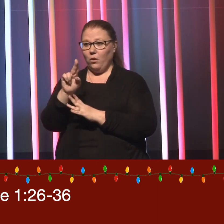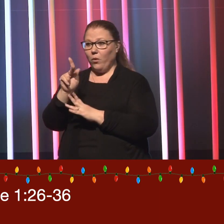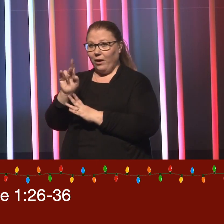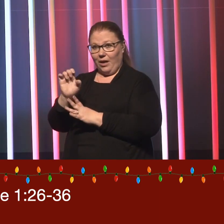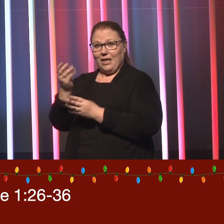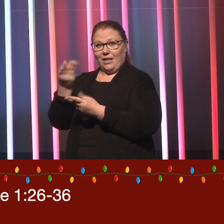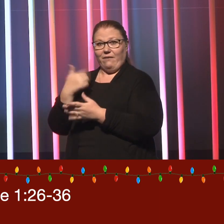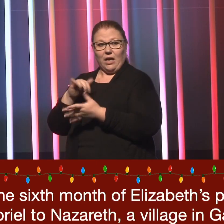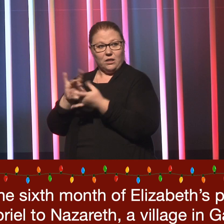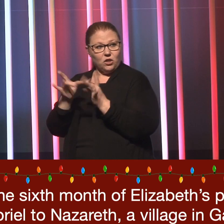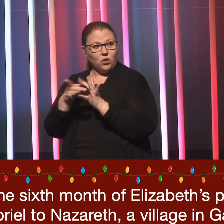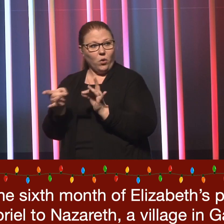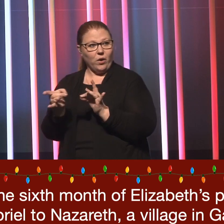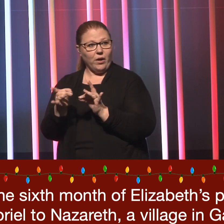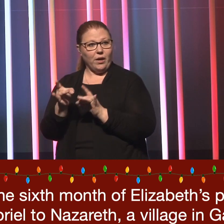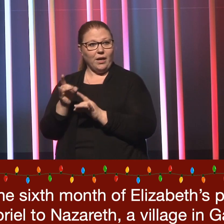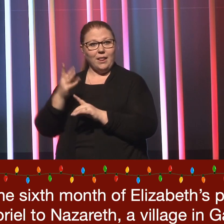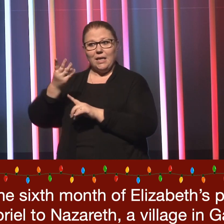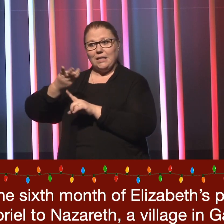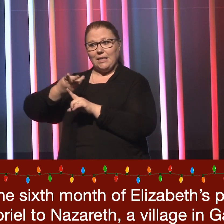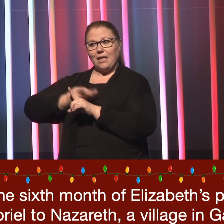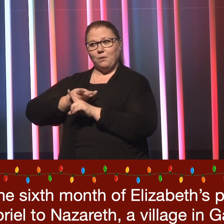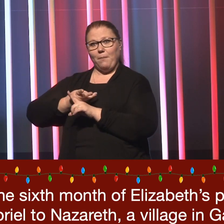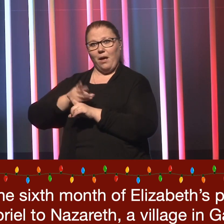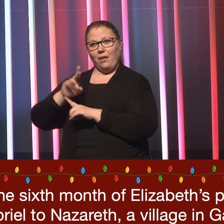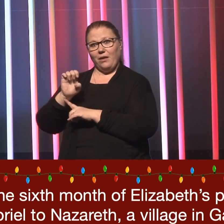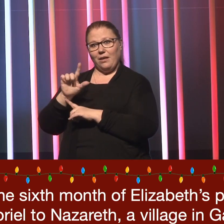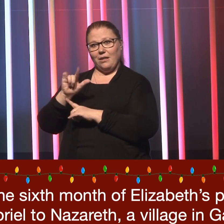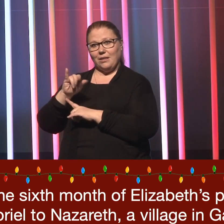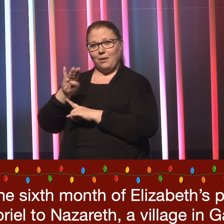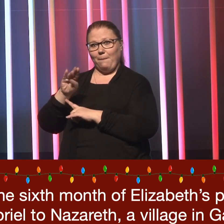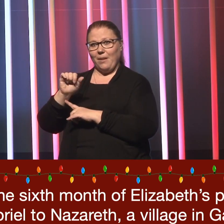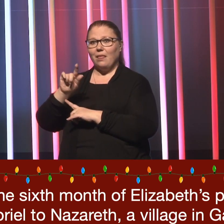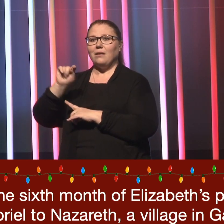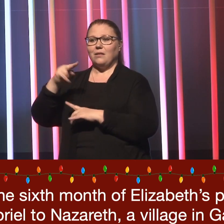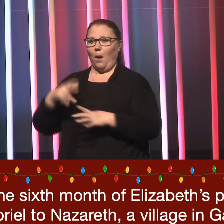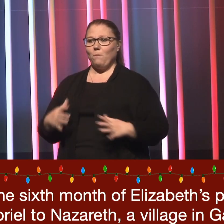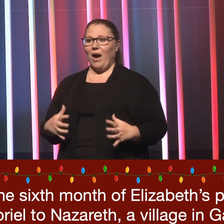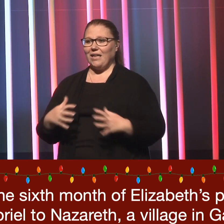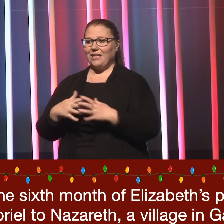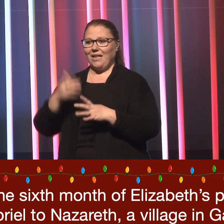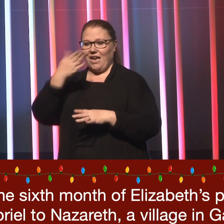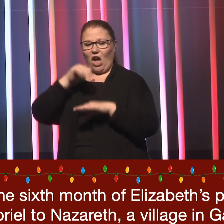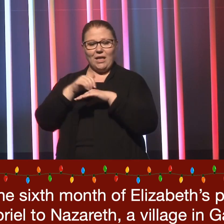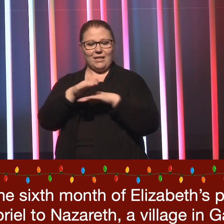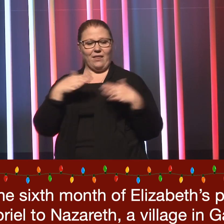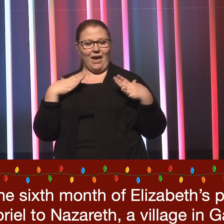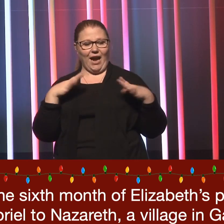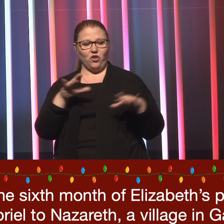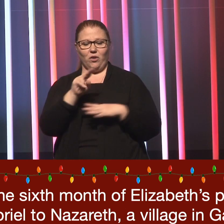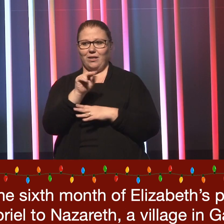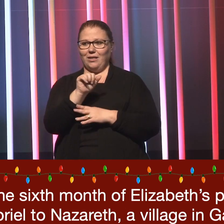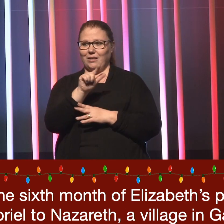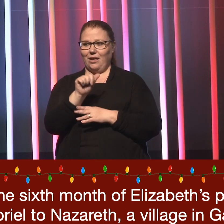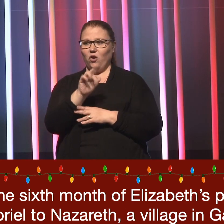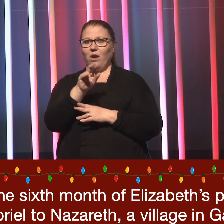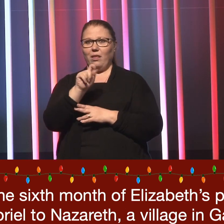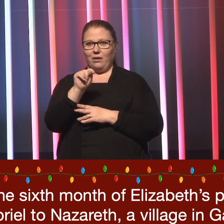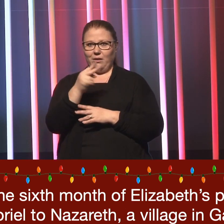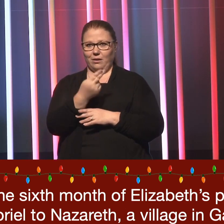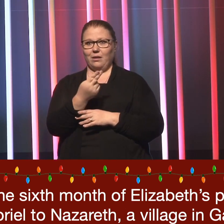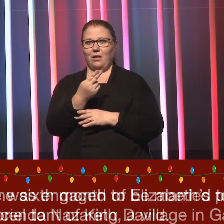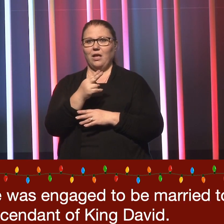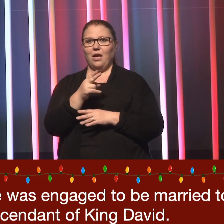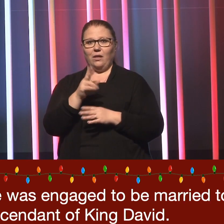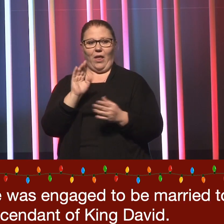this story. It says, in the 6th month of Elizabeth's pregnancy, God sent the angel Gabriel to Nazareth, a village in Galilee, to a virgin